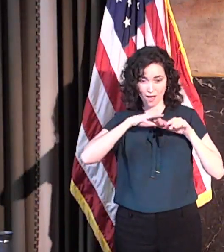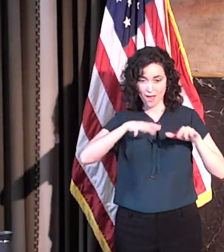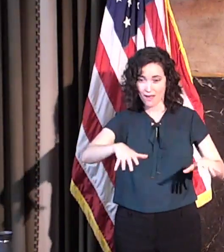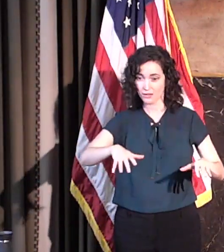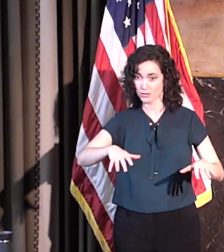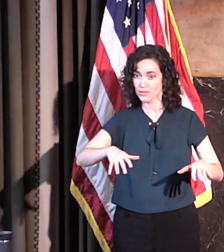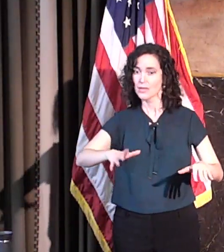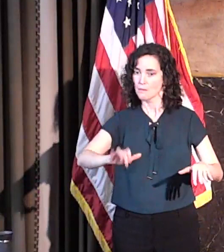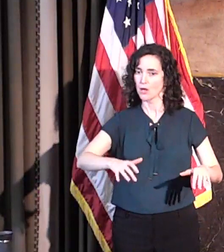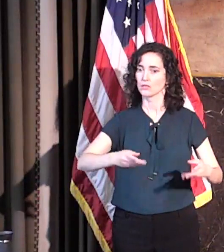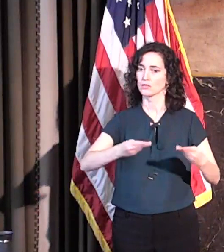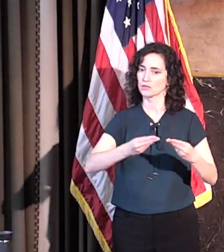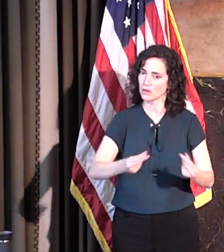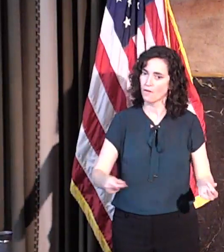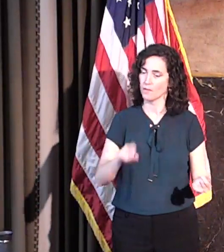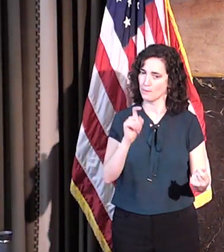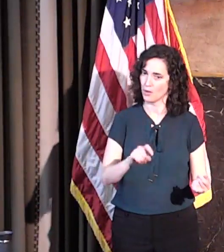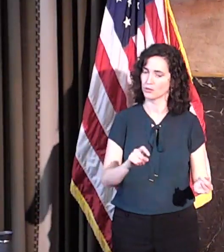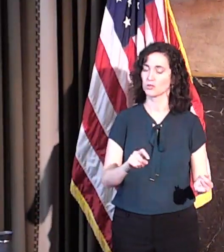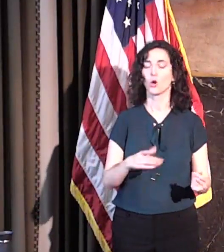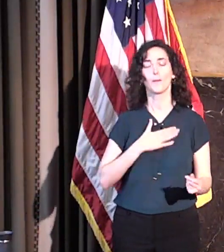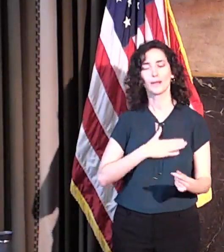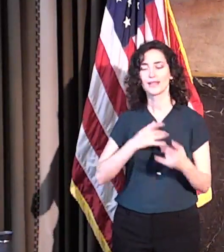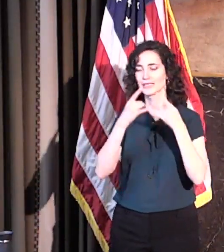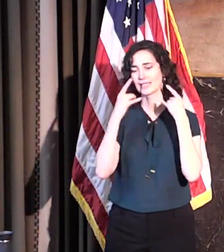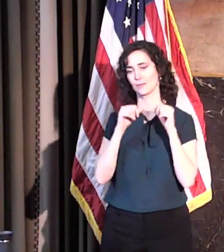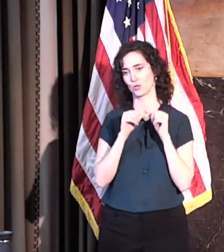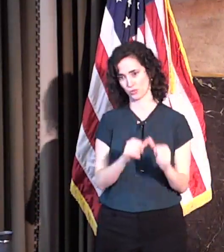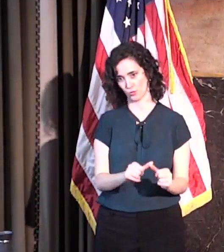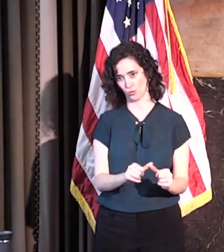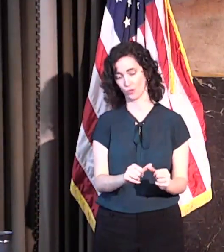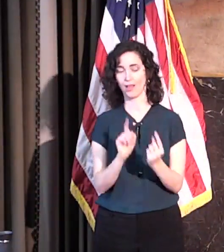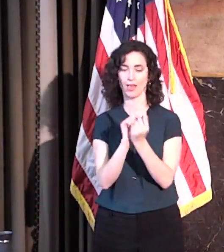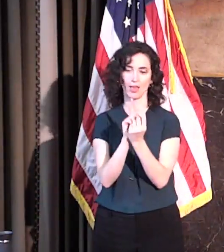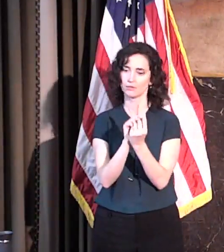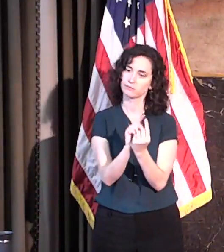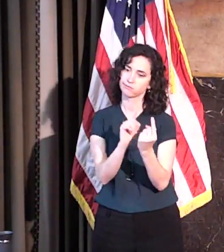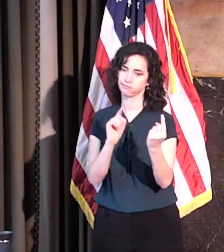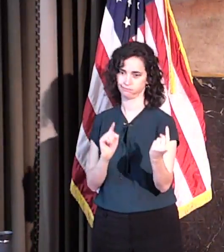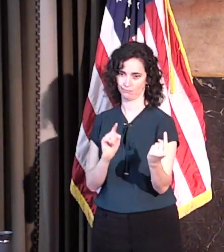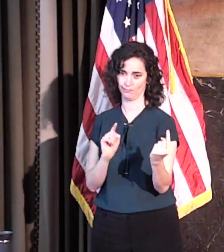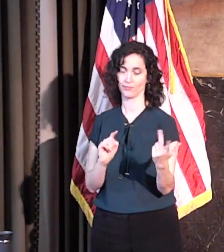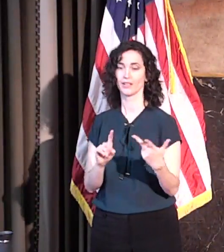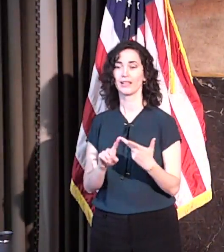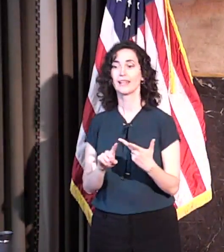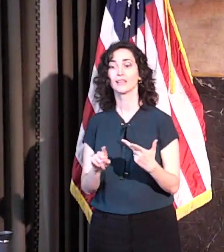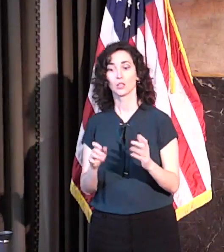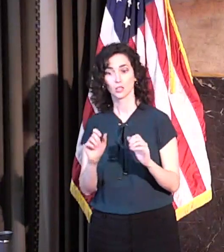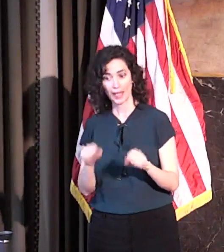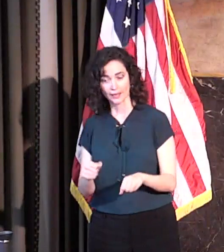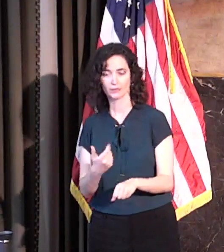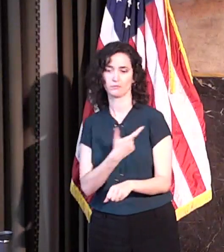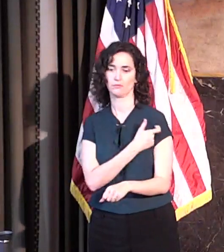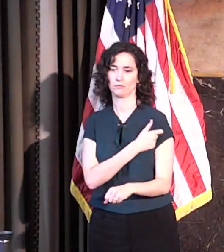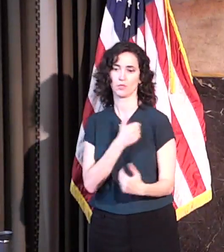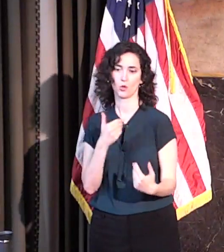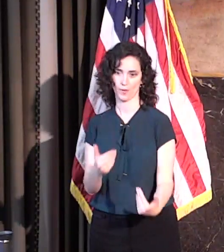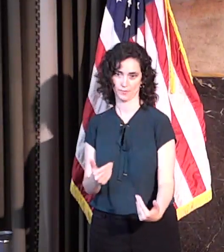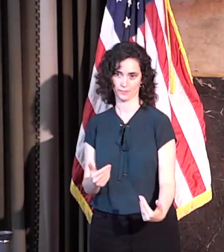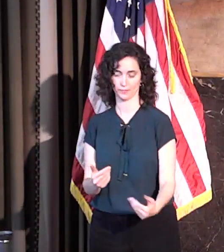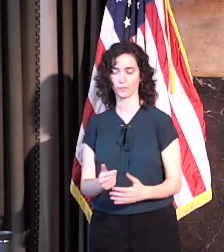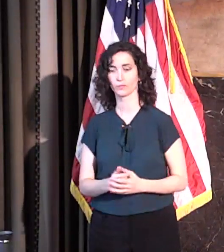encourage people to keep wearing your mask, distance, and of course, get your vaccination as soon as you can.